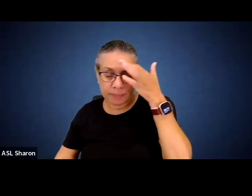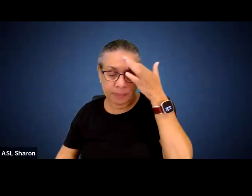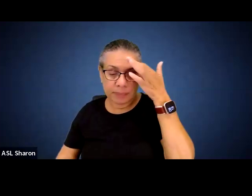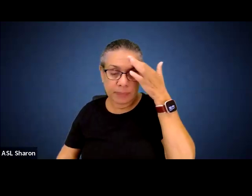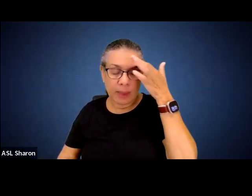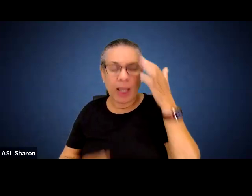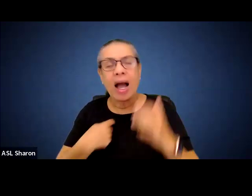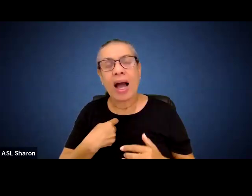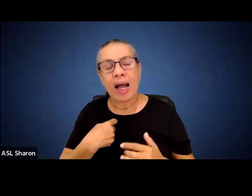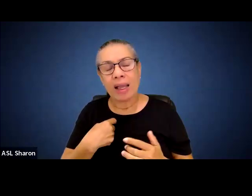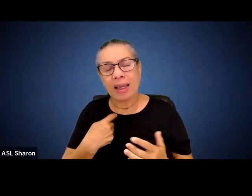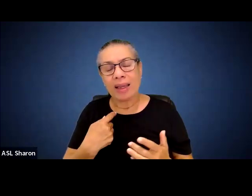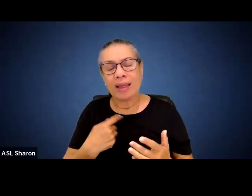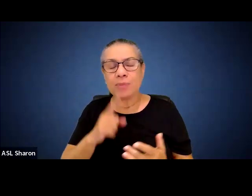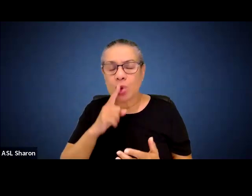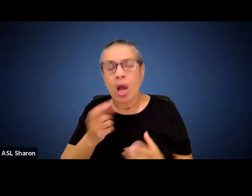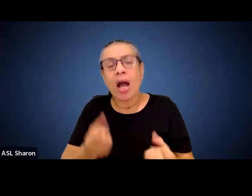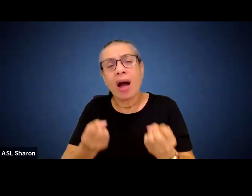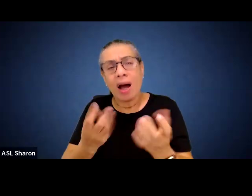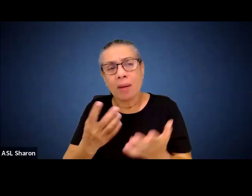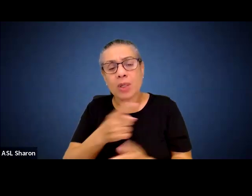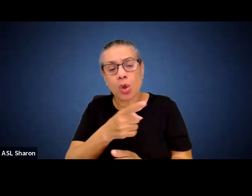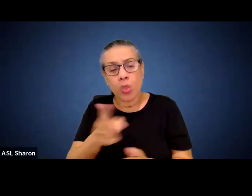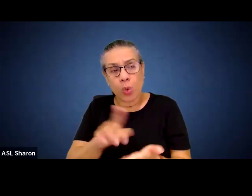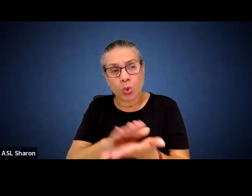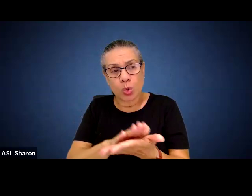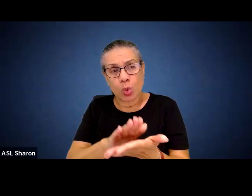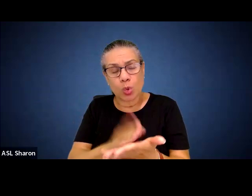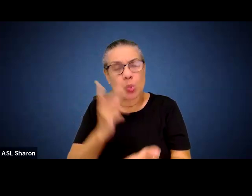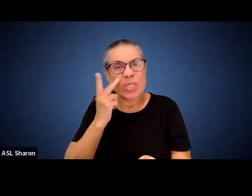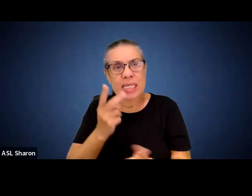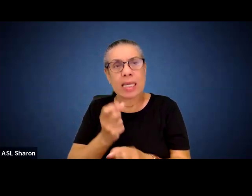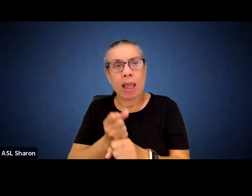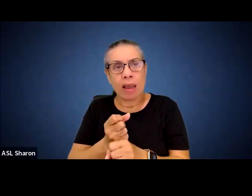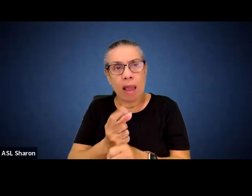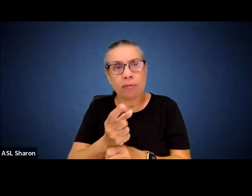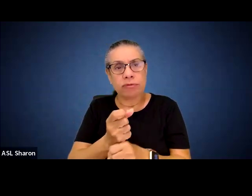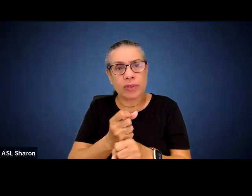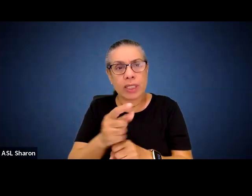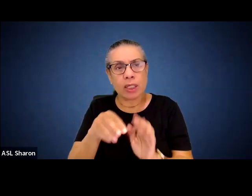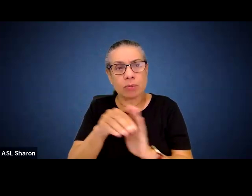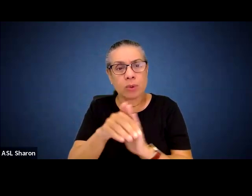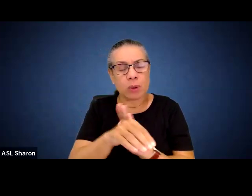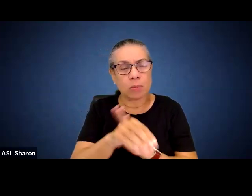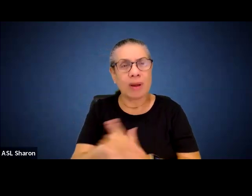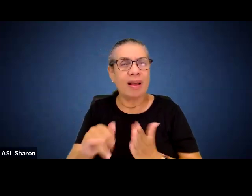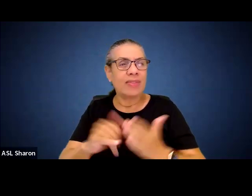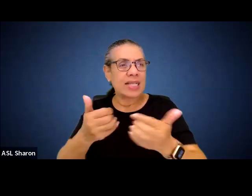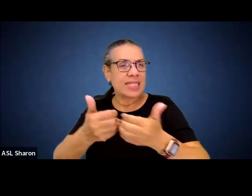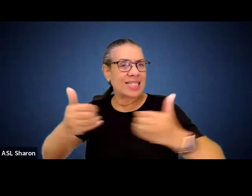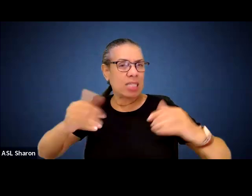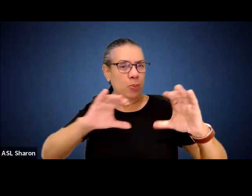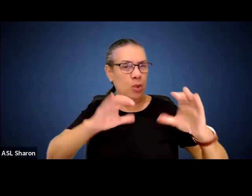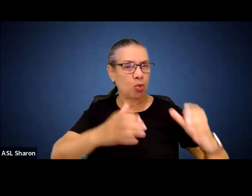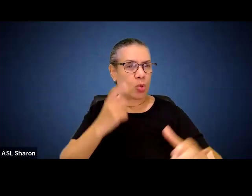but I'm imagining we know this. Like, how many of the schools are we seeing consistent decline year over year? That's almost like a separate category for me in